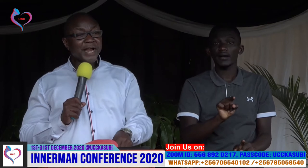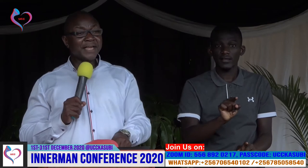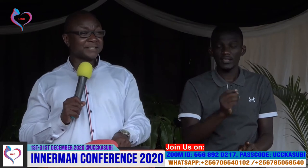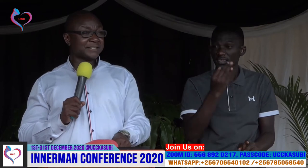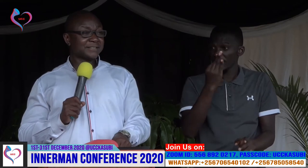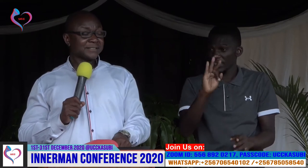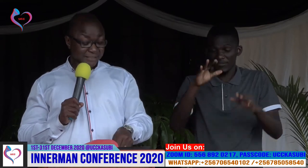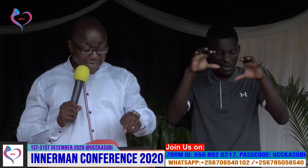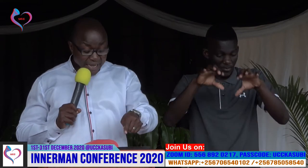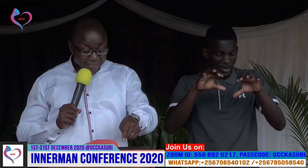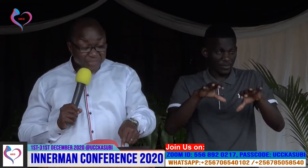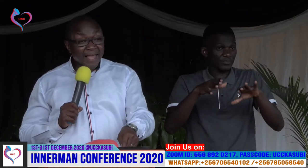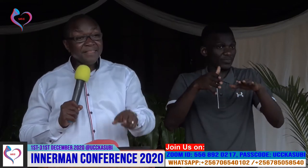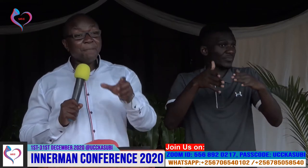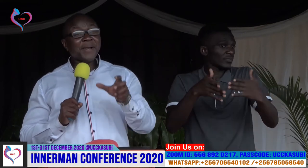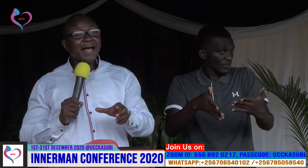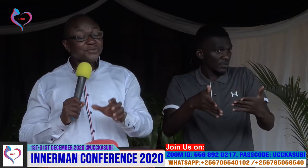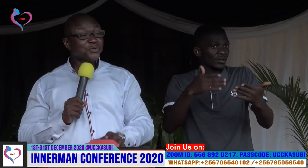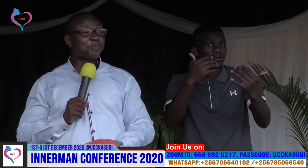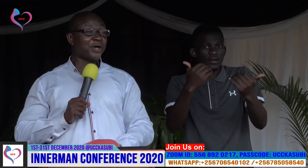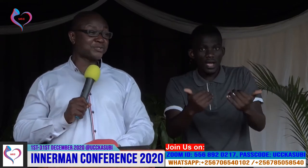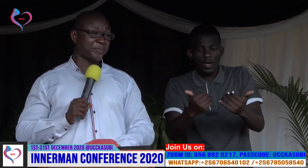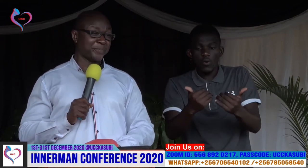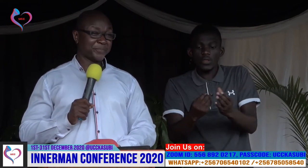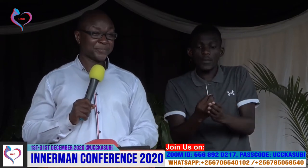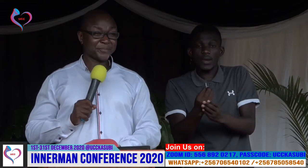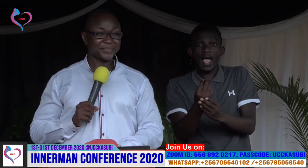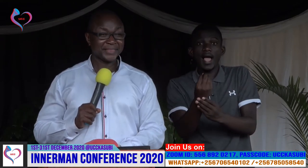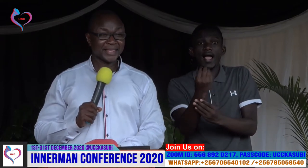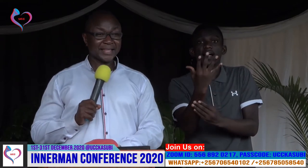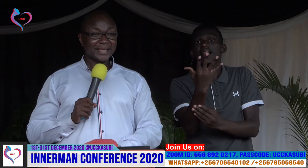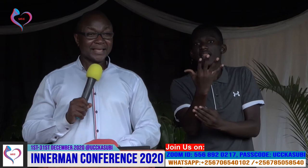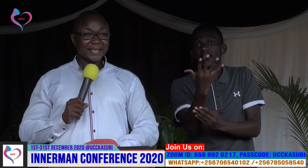it rained, then the plants would blossom.